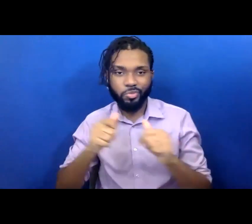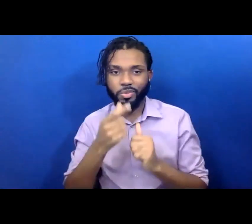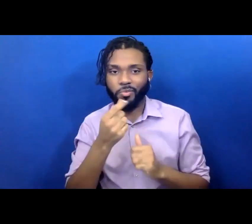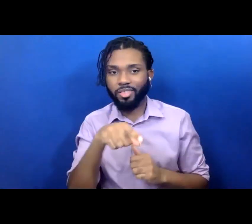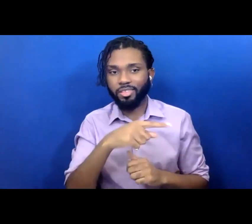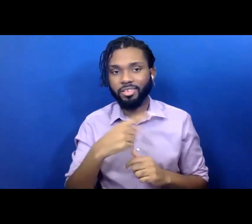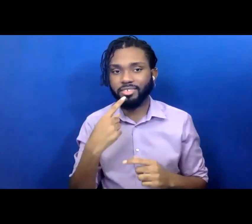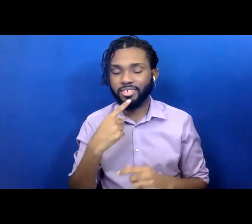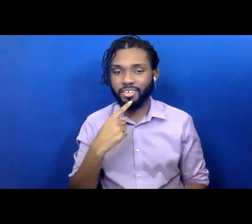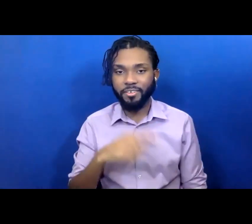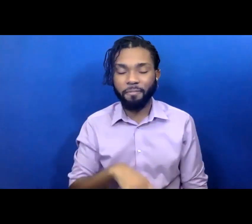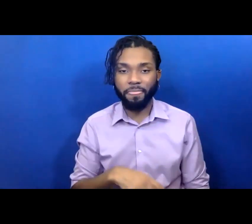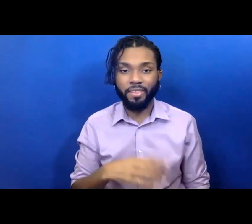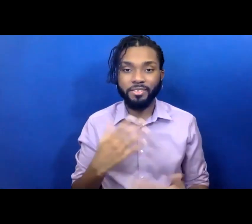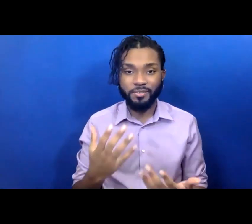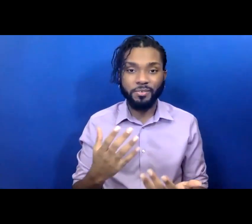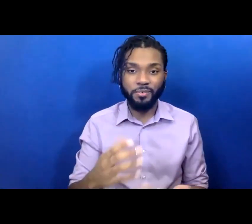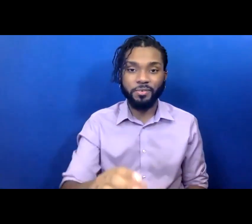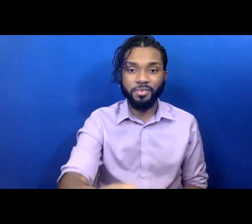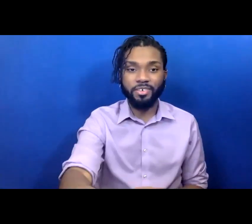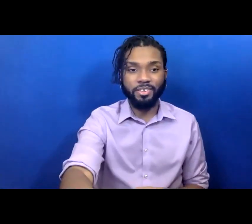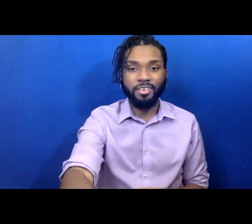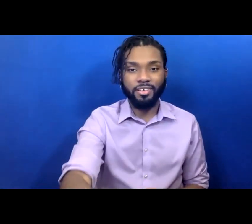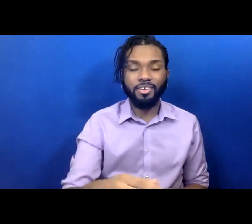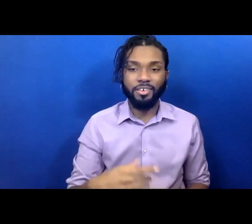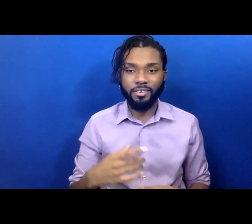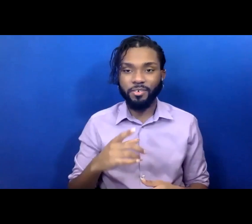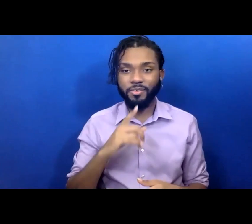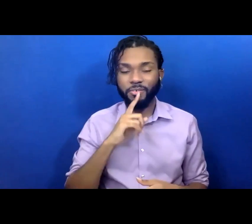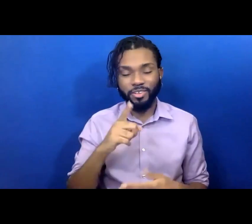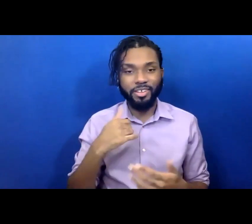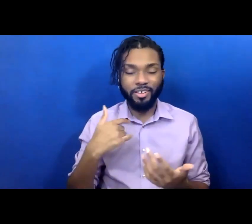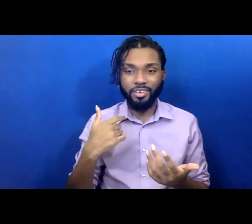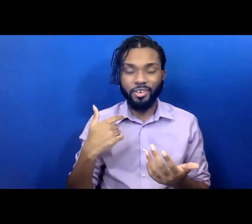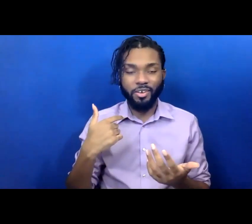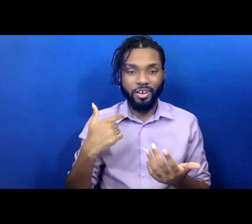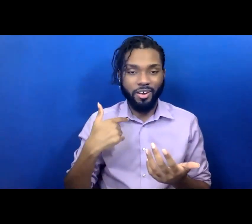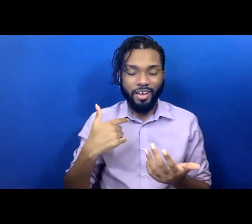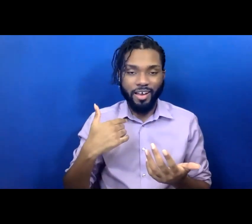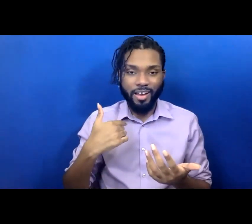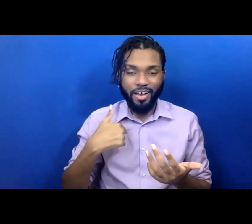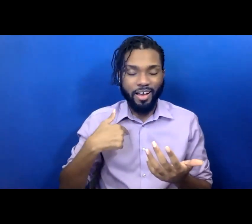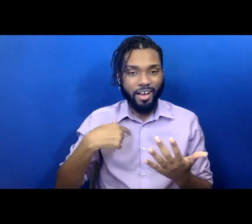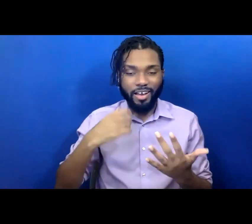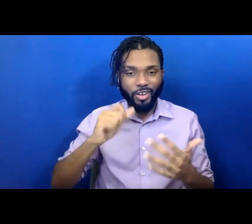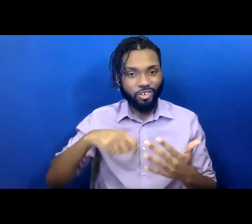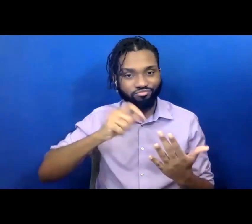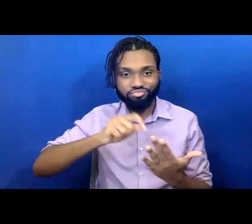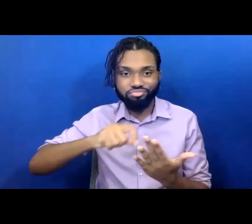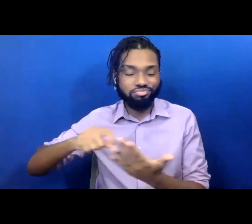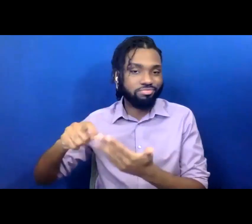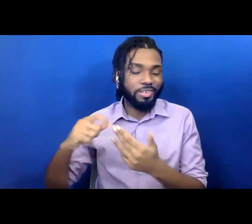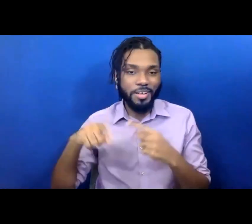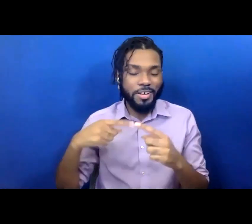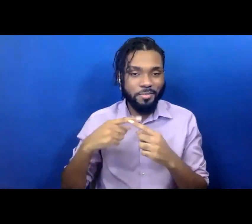have, spilled huge quantities of ink responding to all the points in there, and of course going into